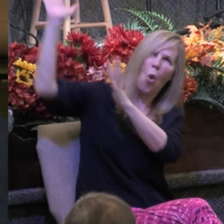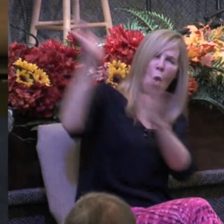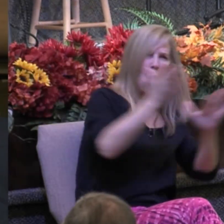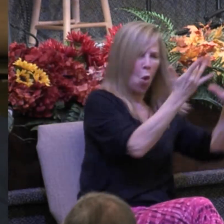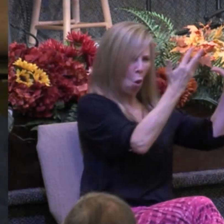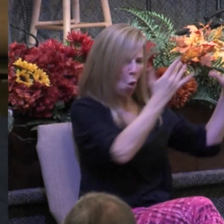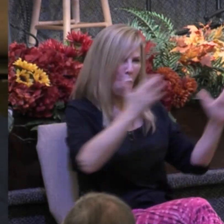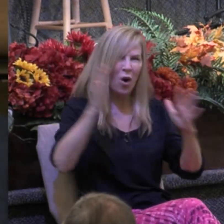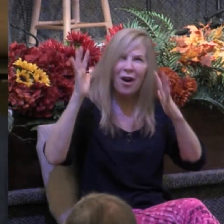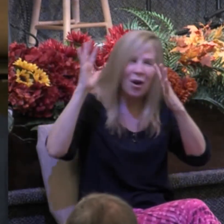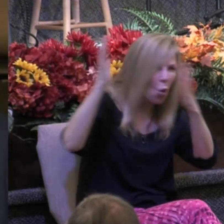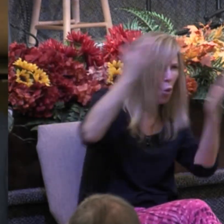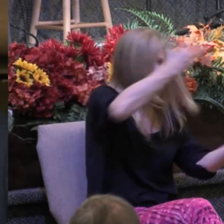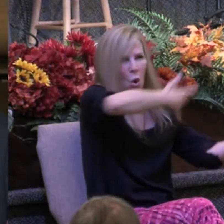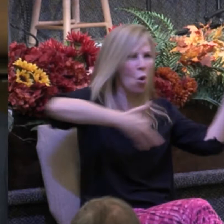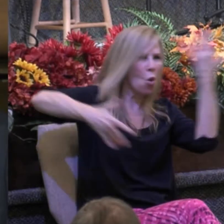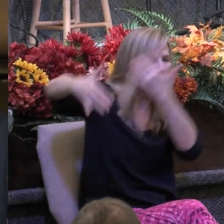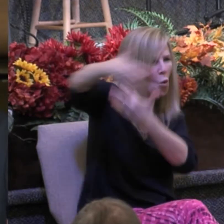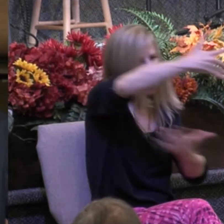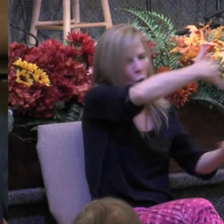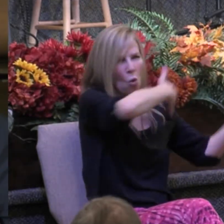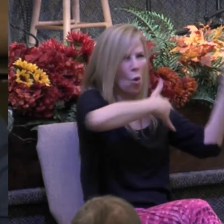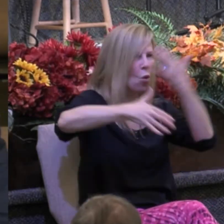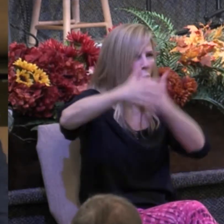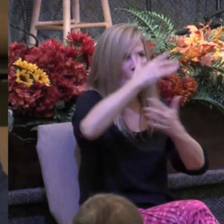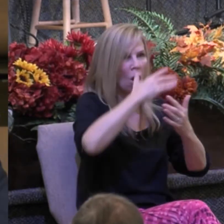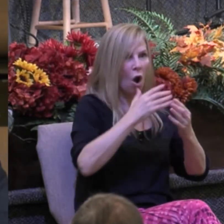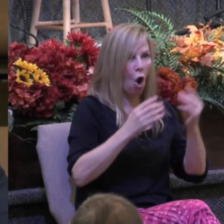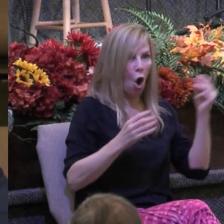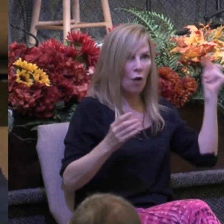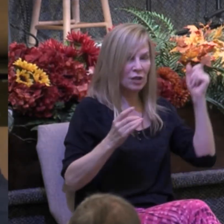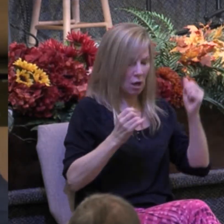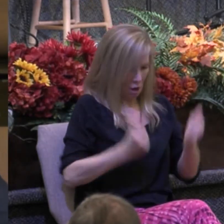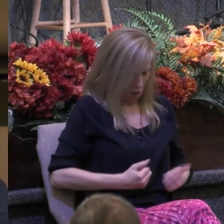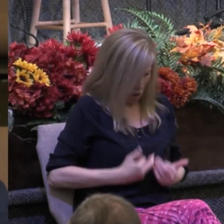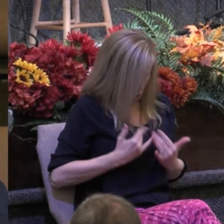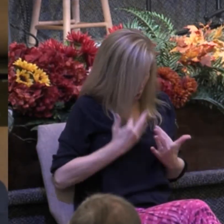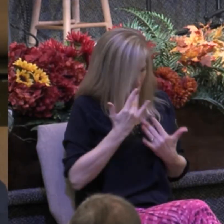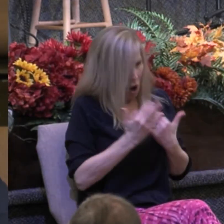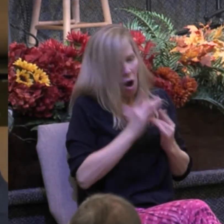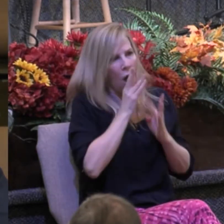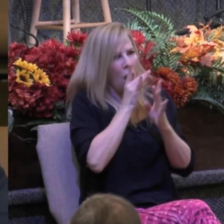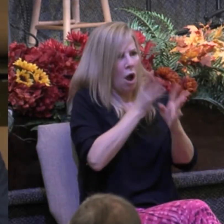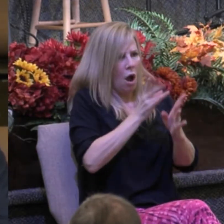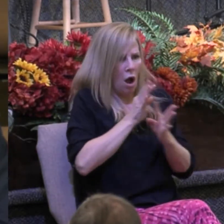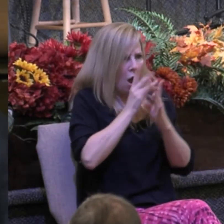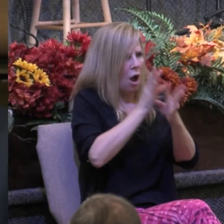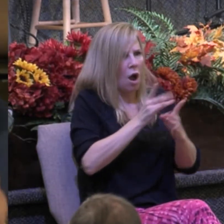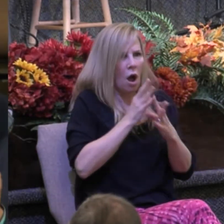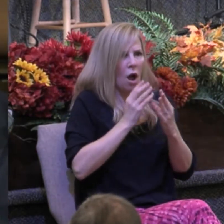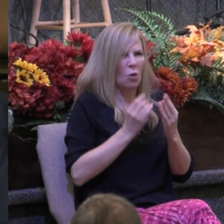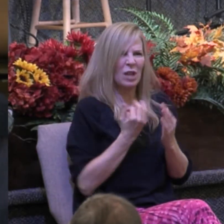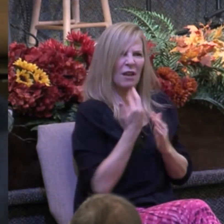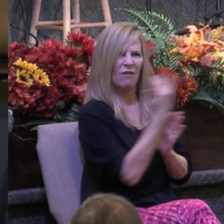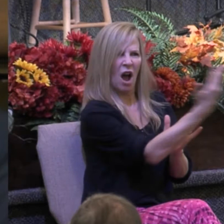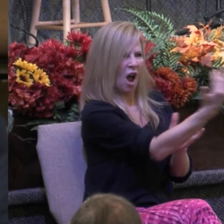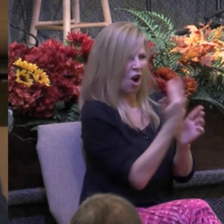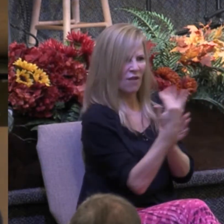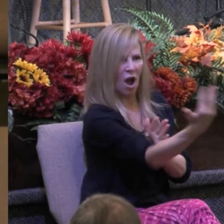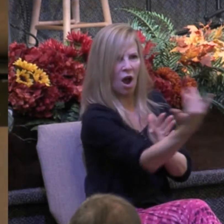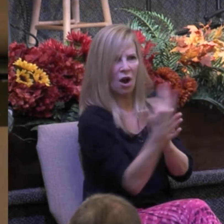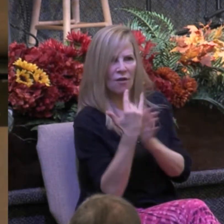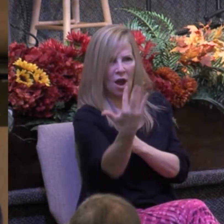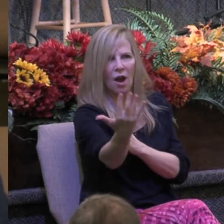they were sitting, and there appeared to them tongues as of fire distributing themselves, and they rested on each one of them. Now I want you to notice verse